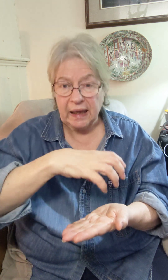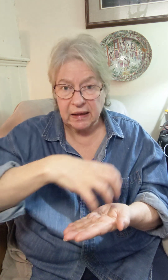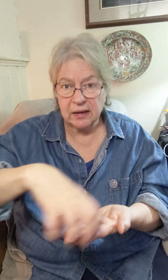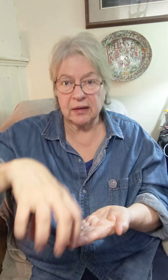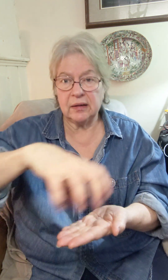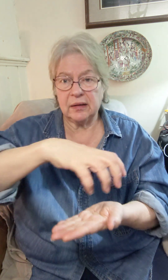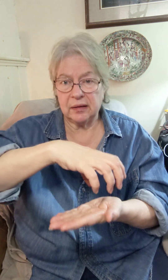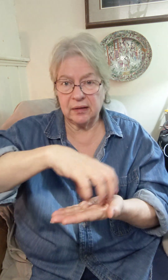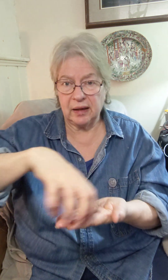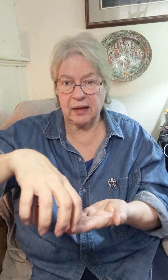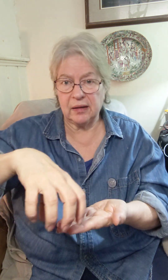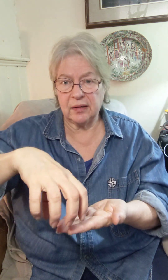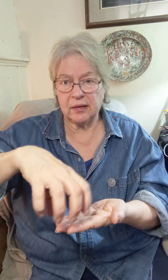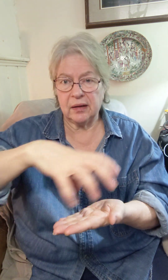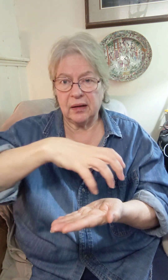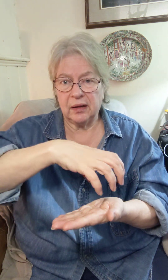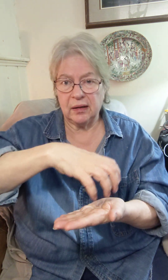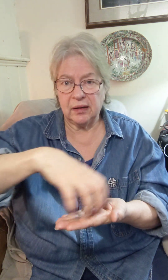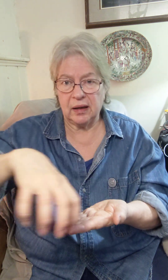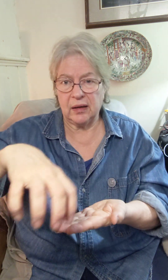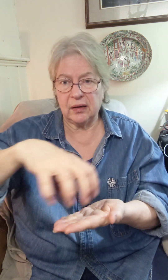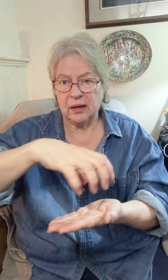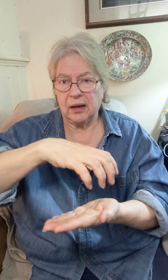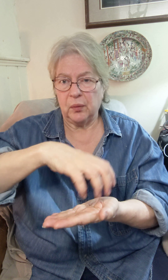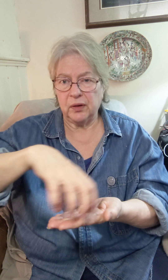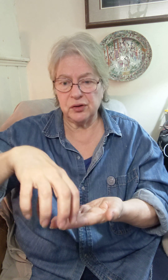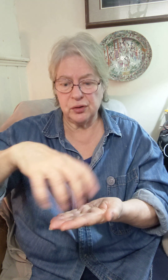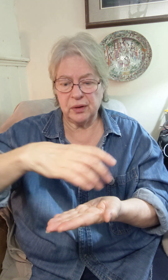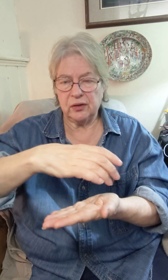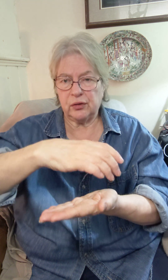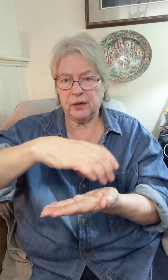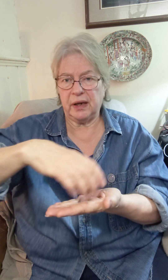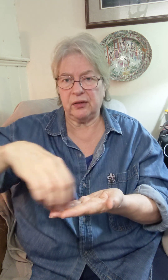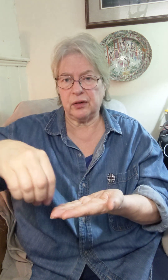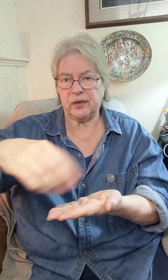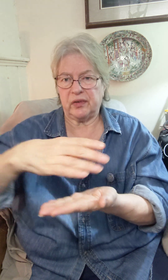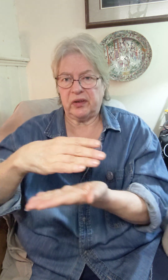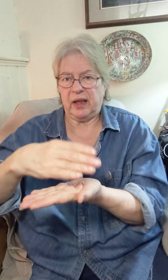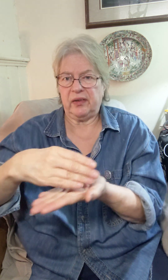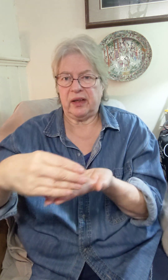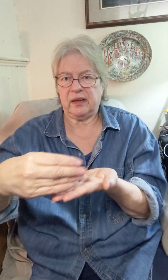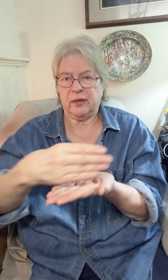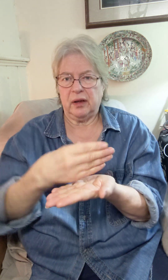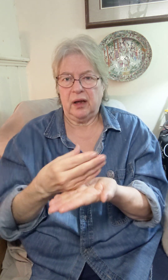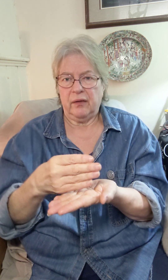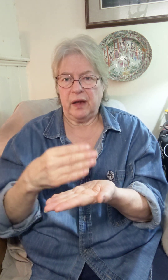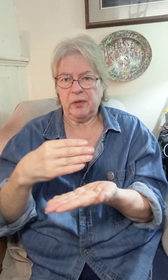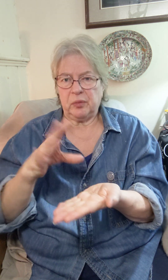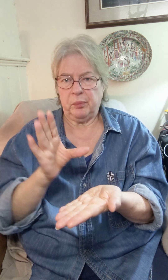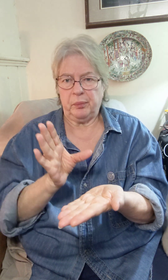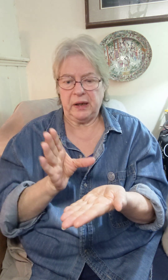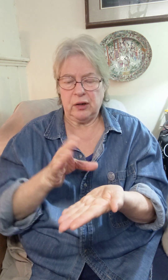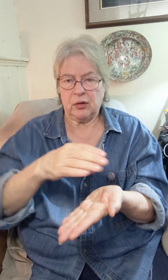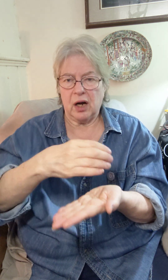Cake, cake, cake. What you're doing is creating sort of a slice like the famous Betty